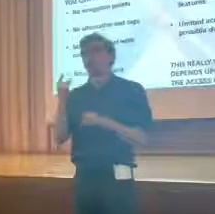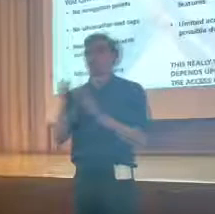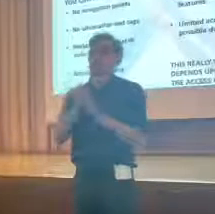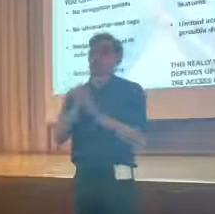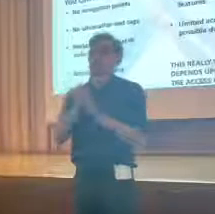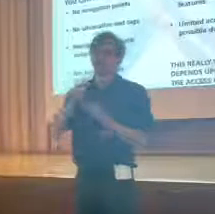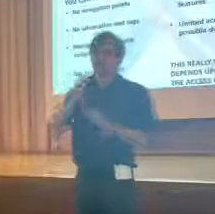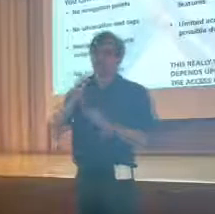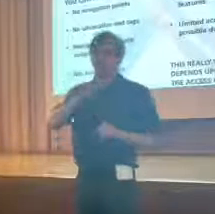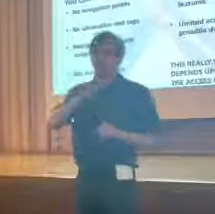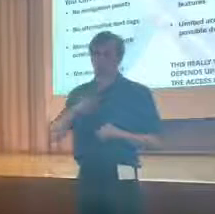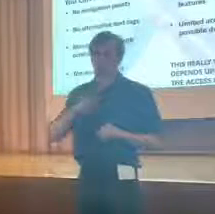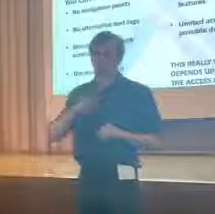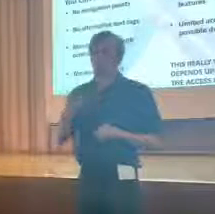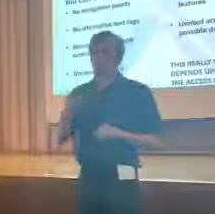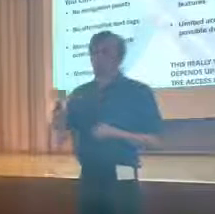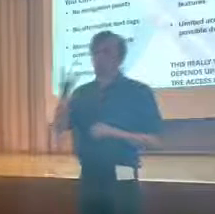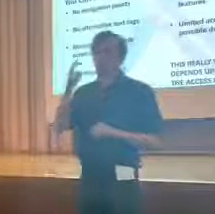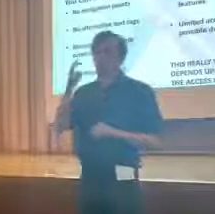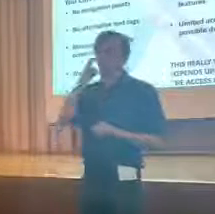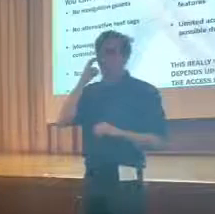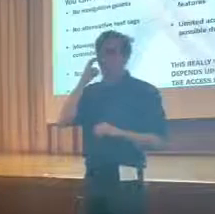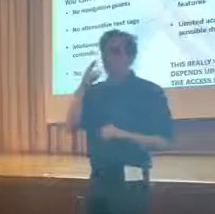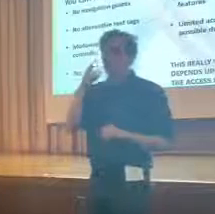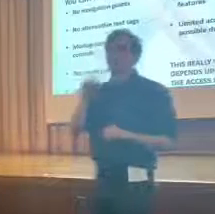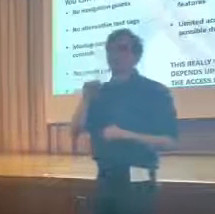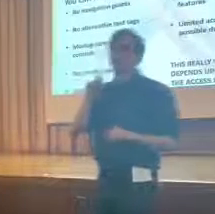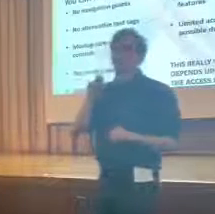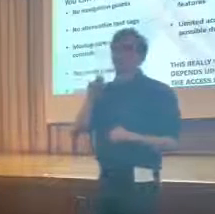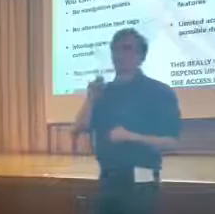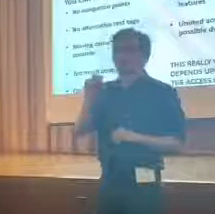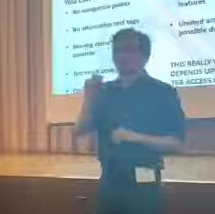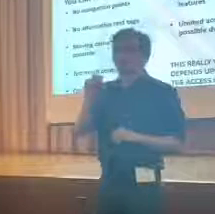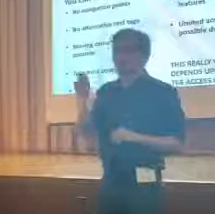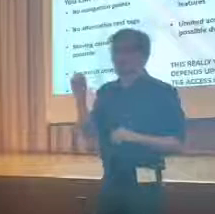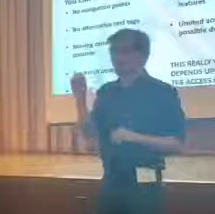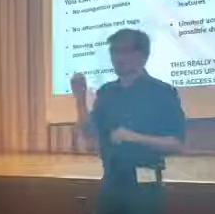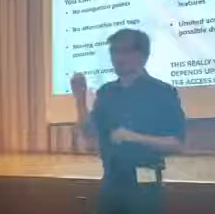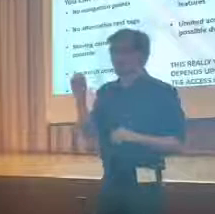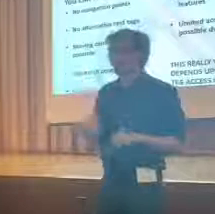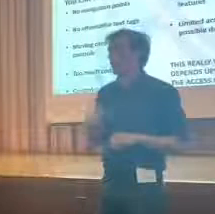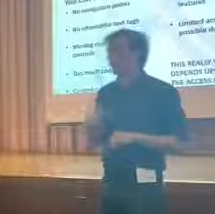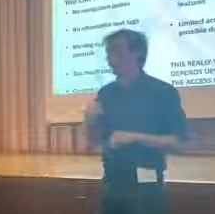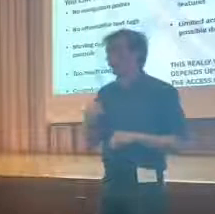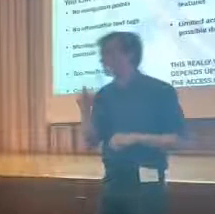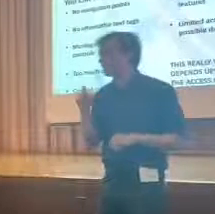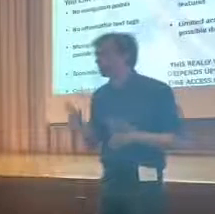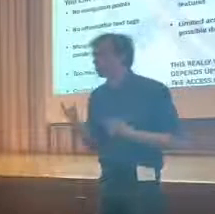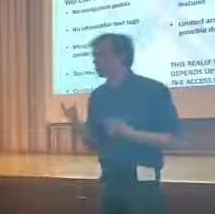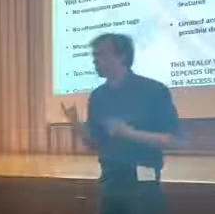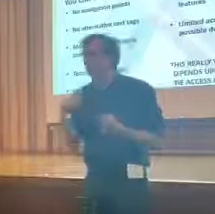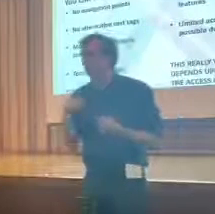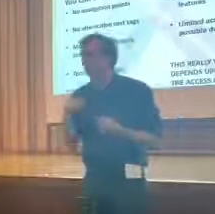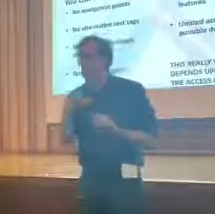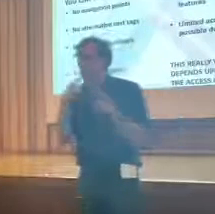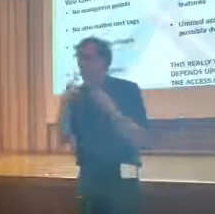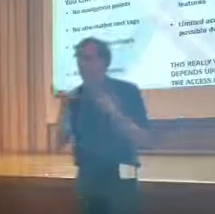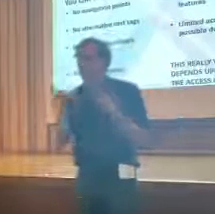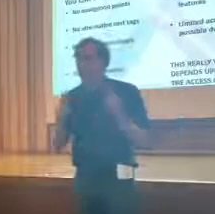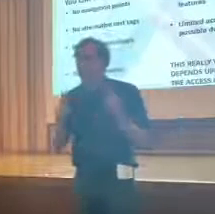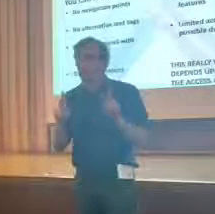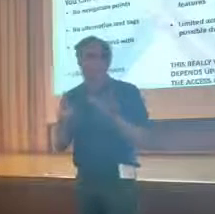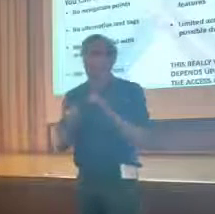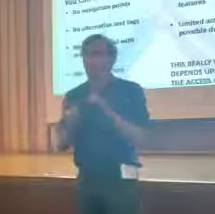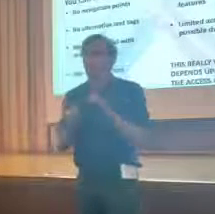reader. And I said, okay, Suan, what do I tell people? You know, what do we know? And she said, it is